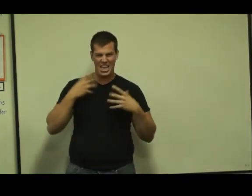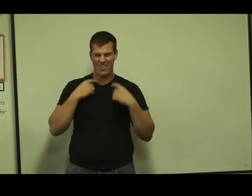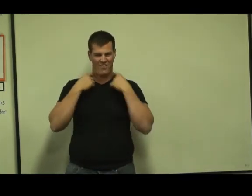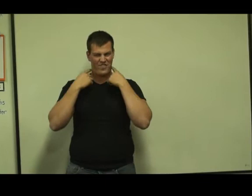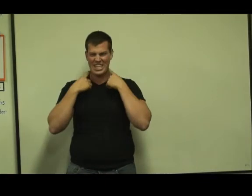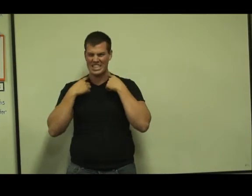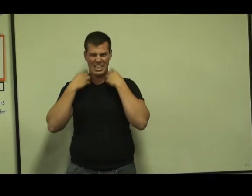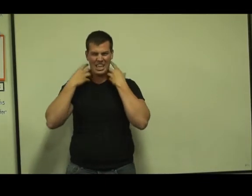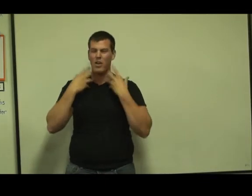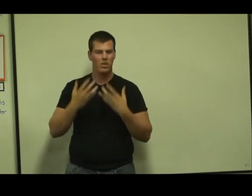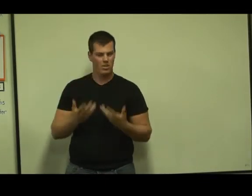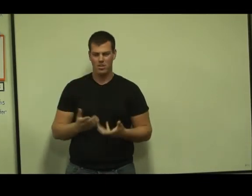bad, the page to get